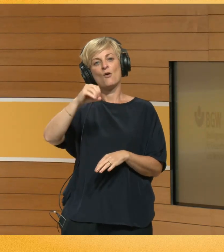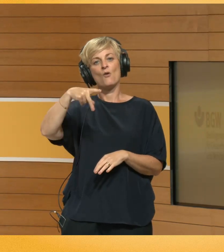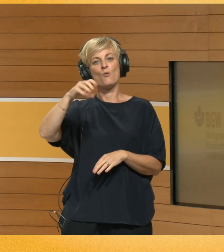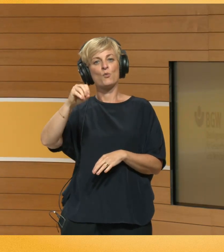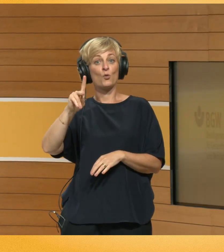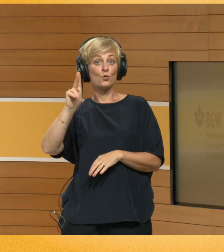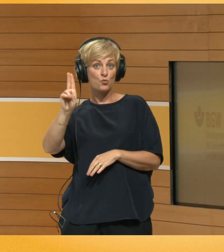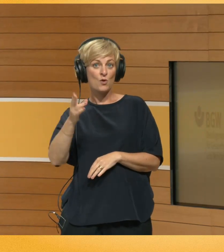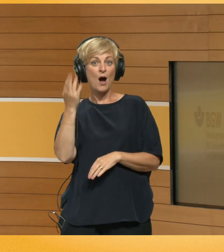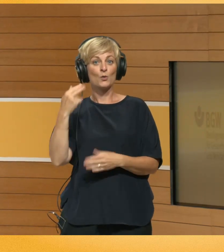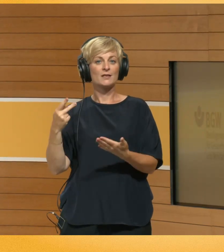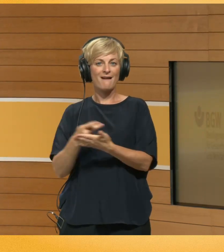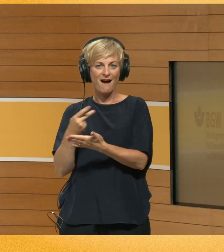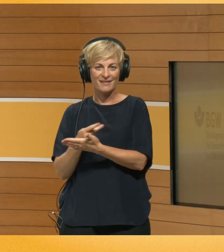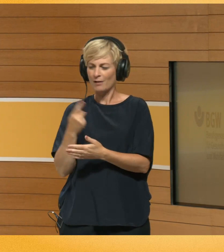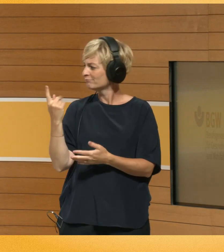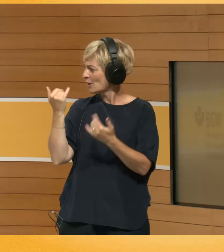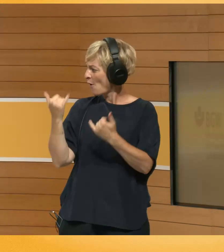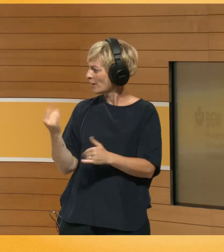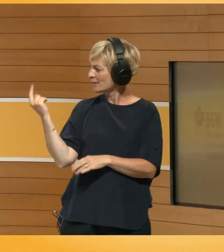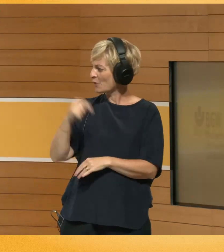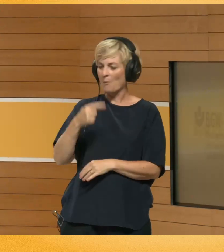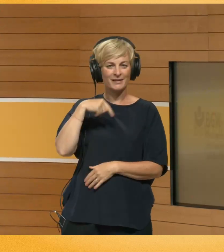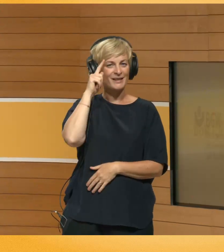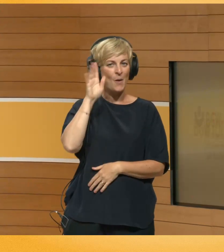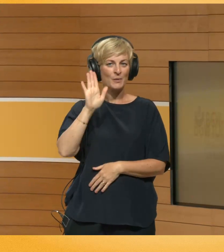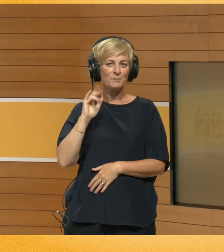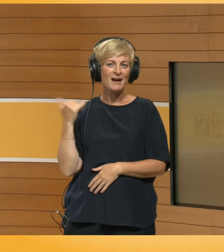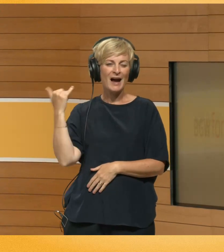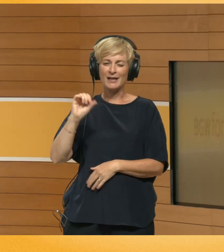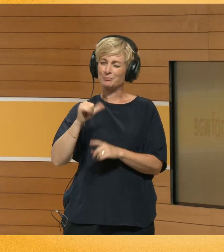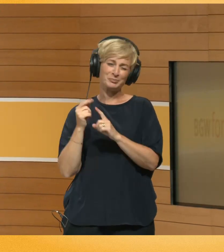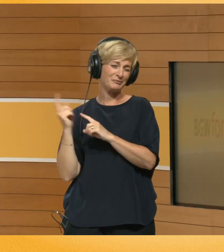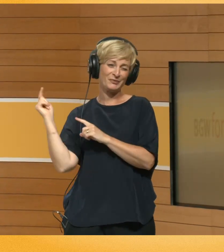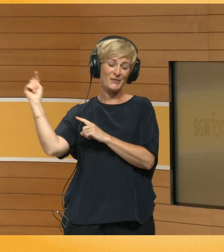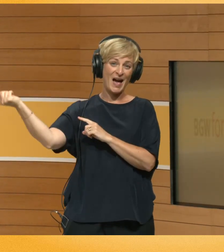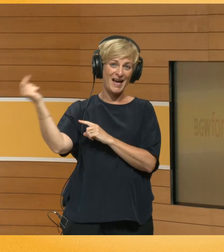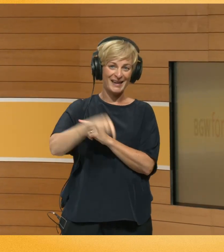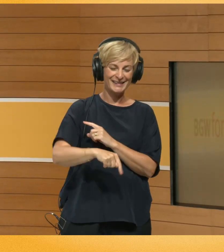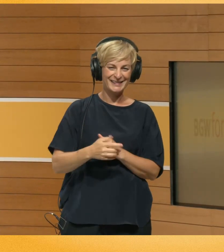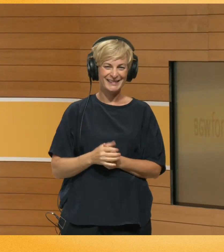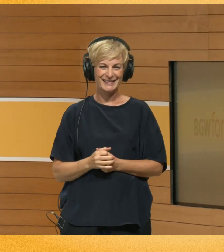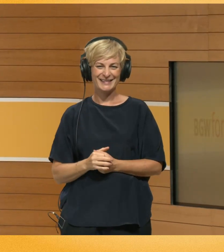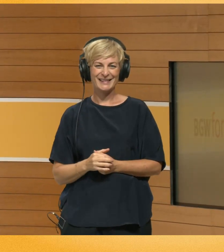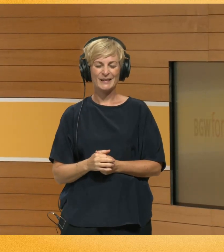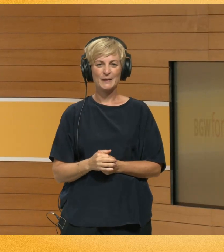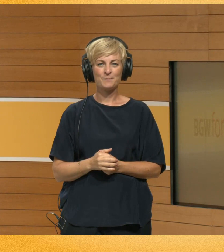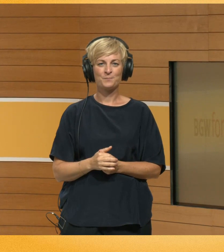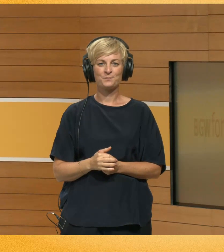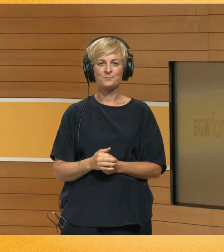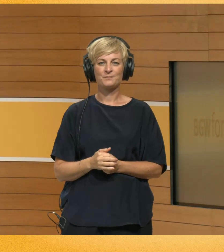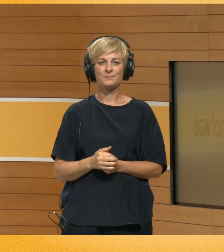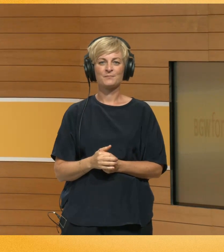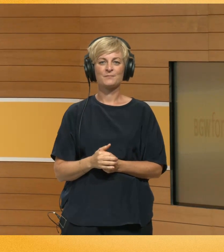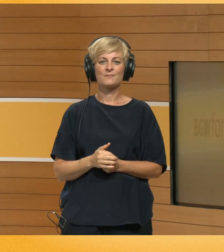Maybe you're tired with New York. So thanks for making a long journey. And he's a lecturer at the